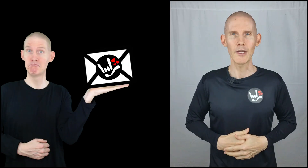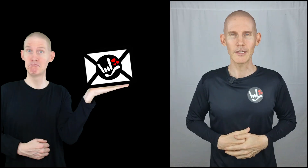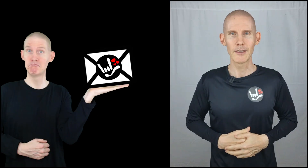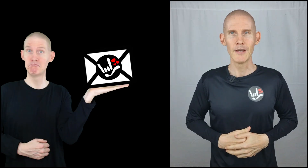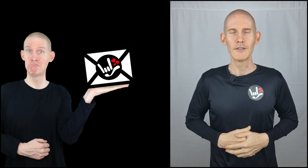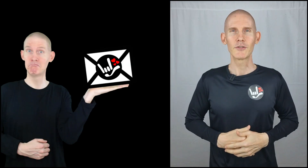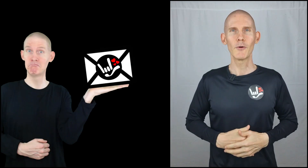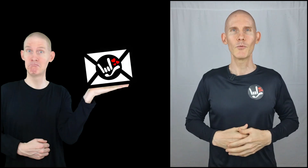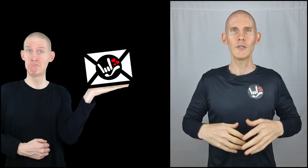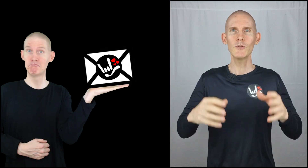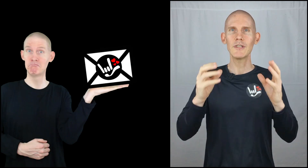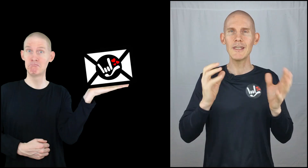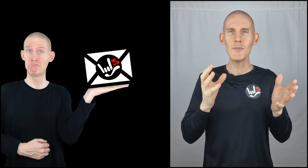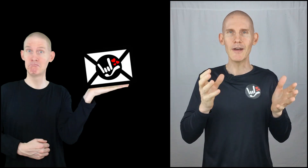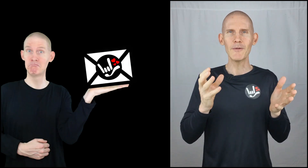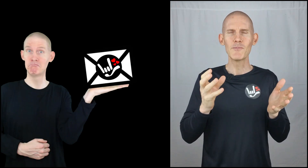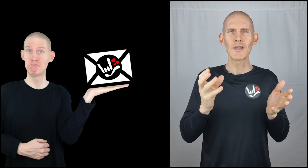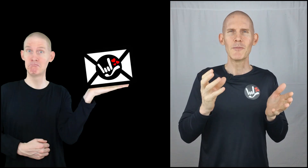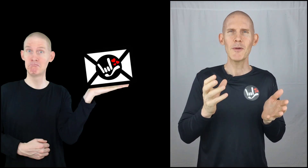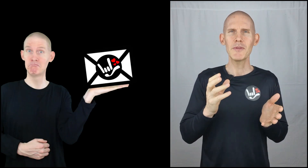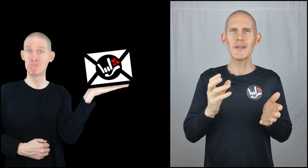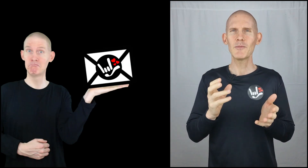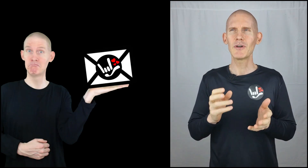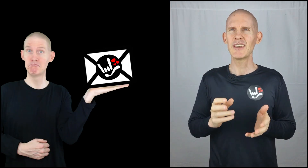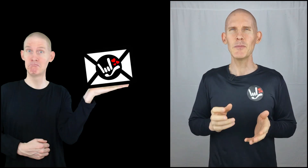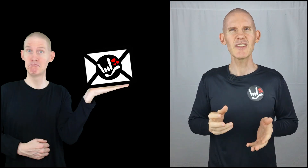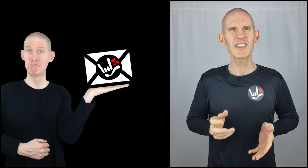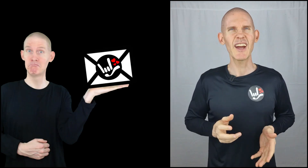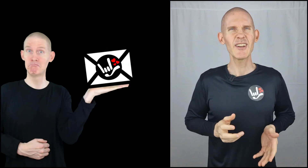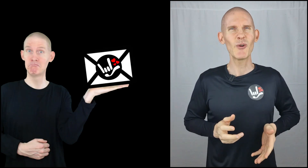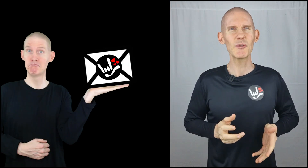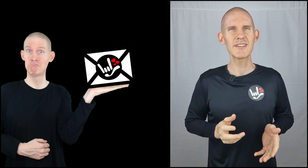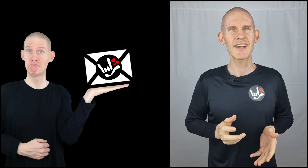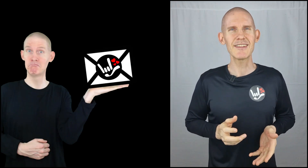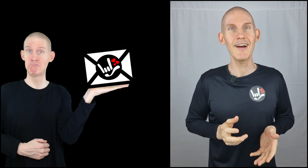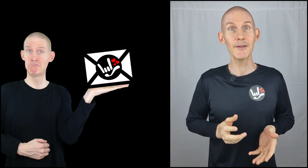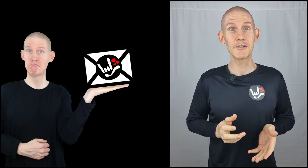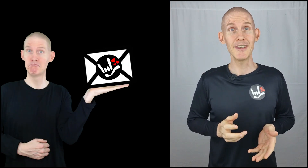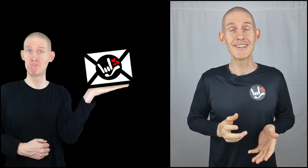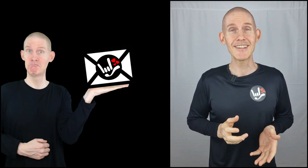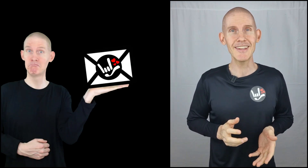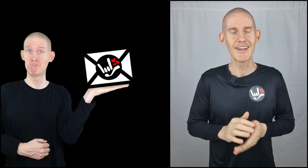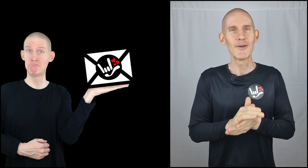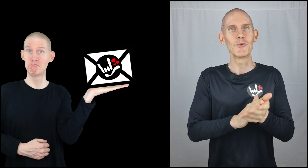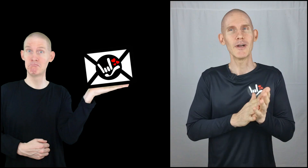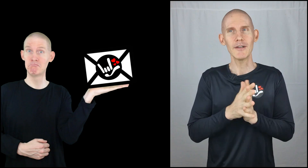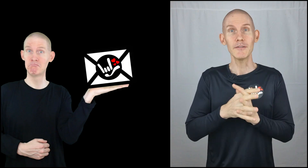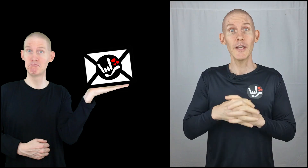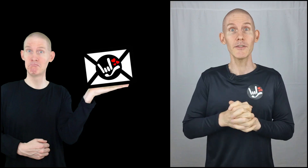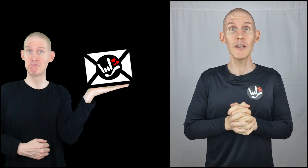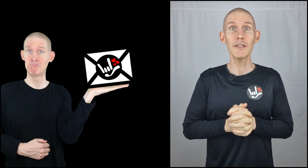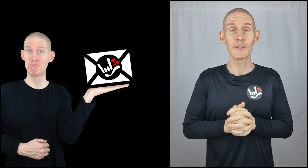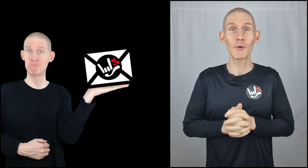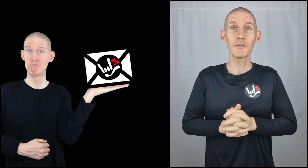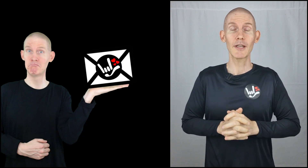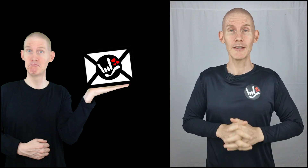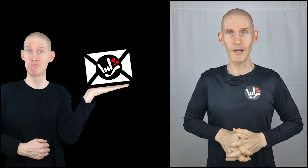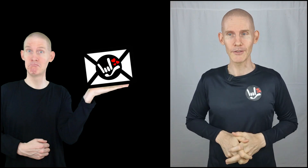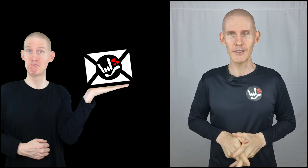Right. So we use email. You might be thinking, well, email is kind of old technology, isn't it? Well, yes, it is. It's old technology,